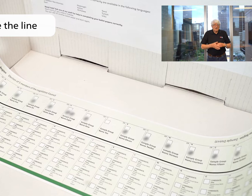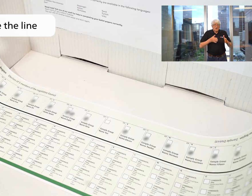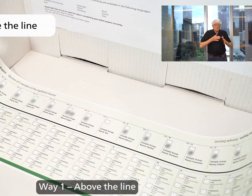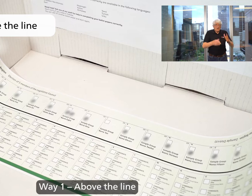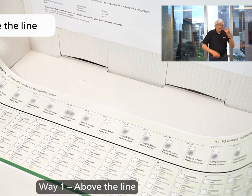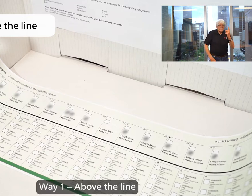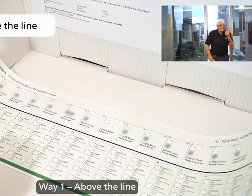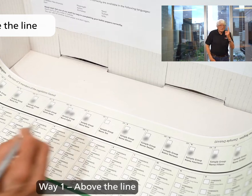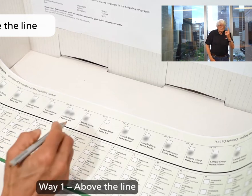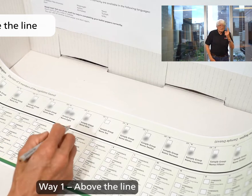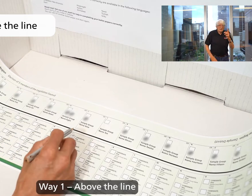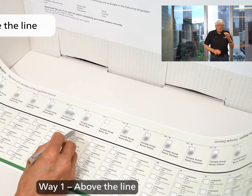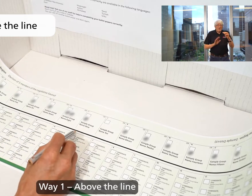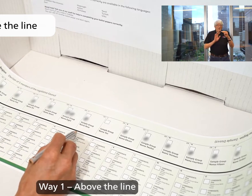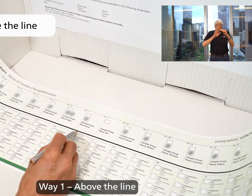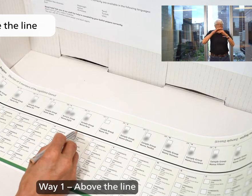Way one above the line.